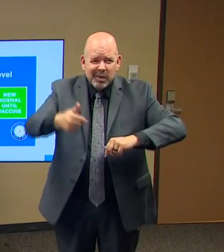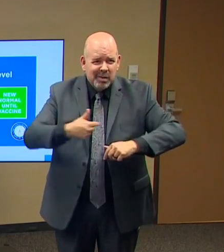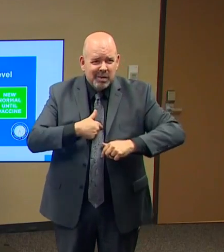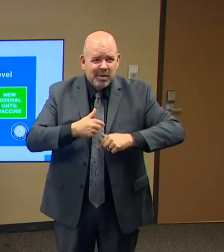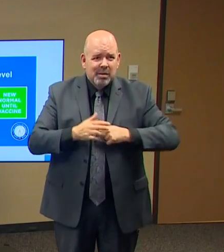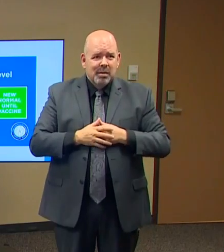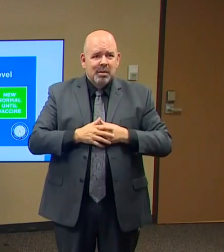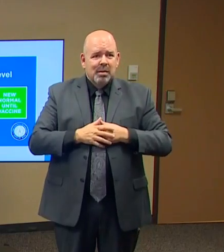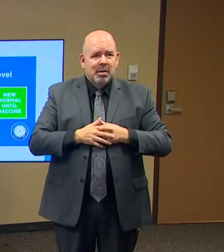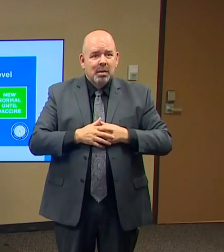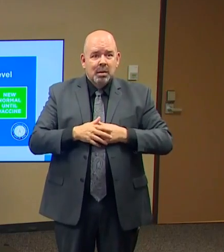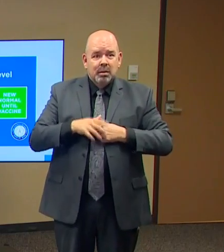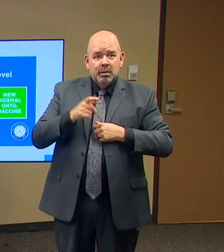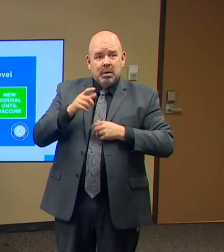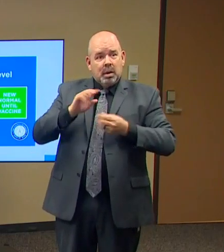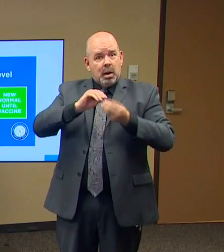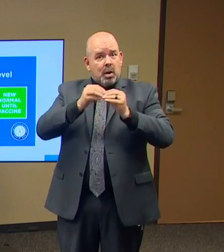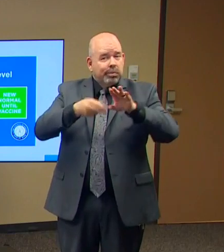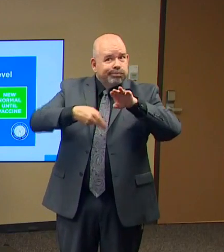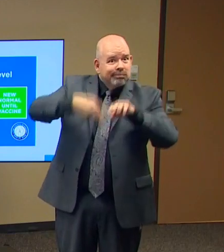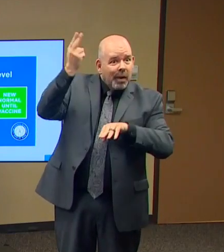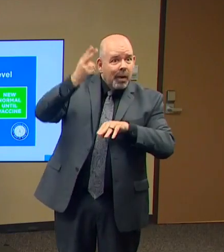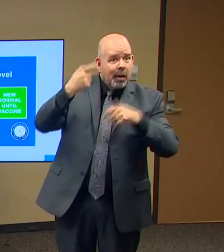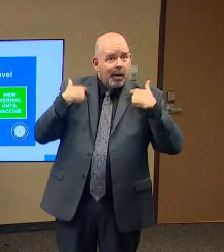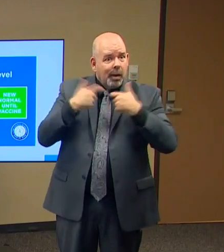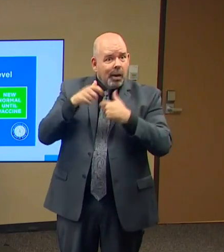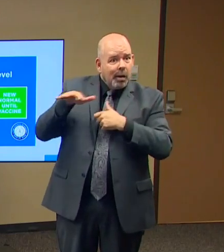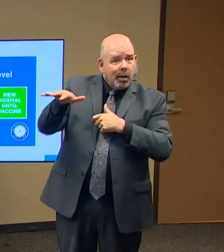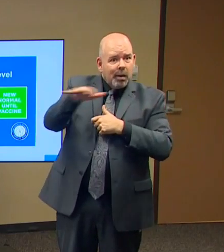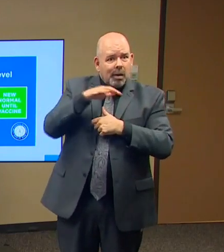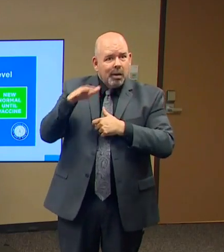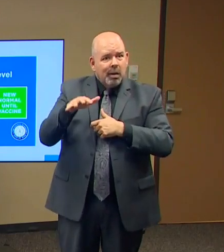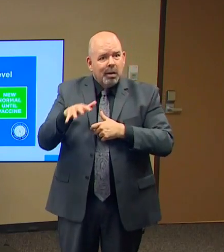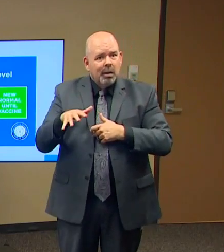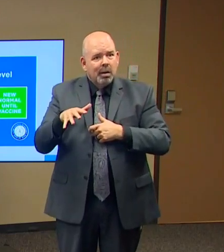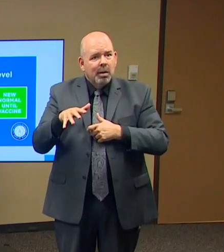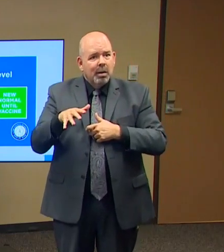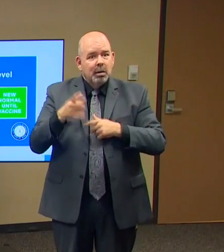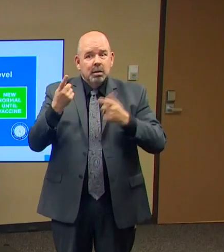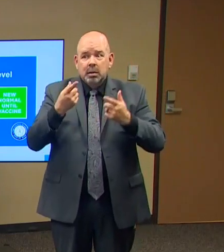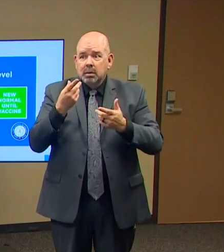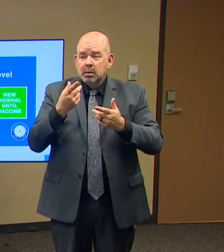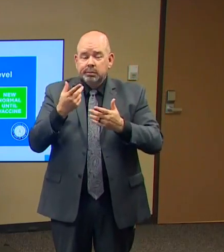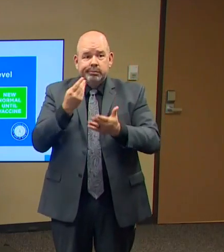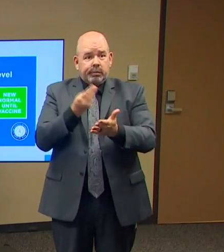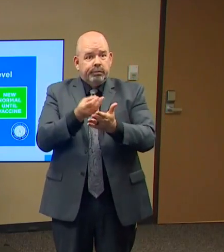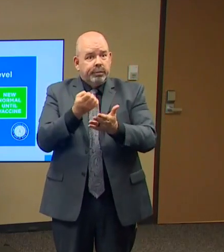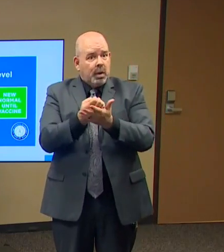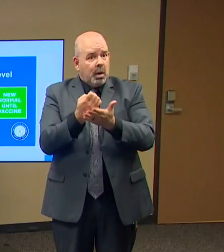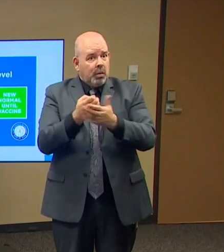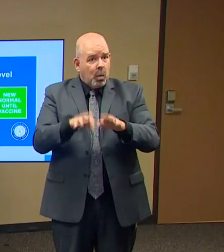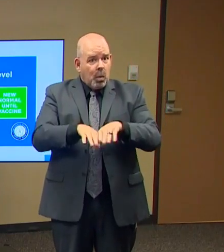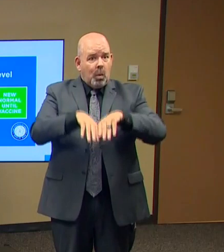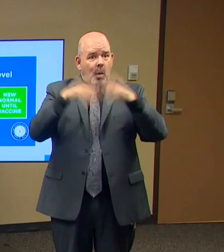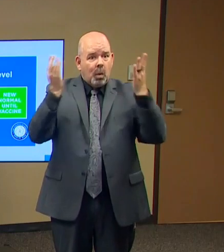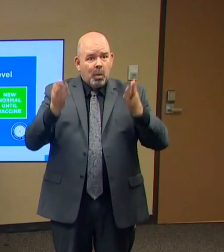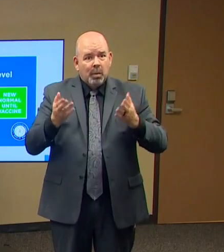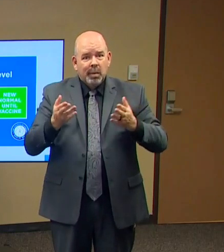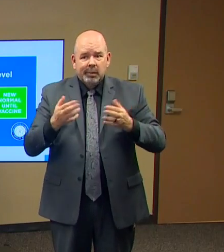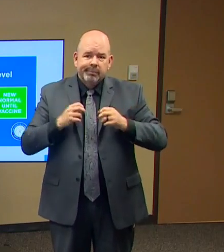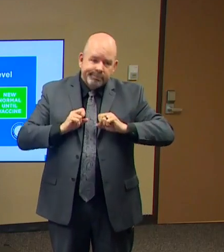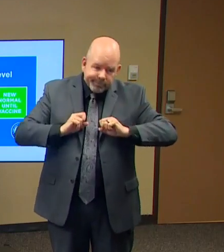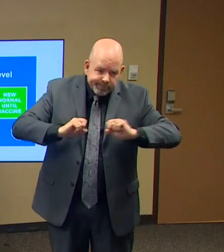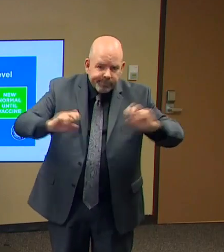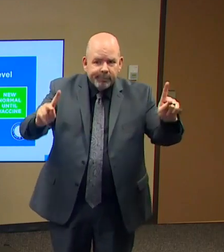higher is because when it was time to open our economy back up, the people that risked their lives to get you your